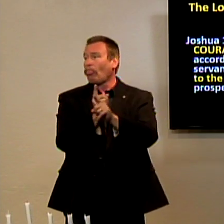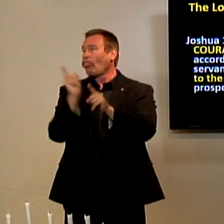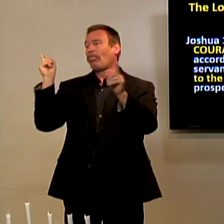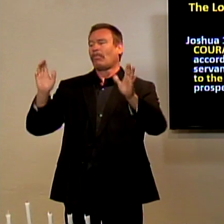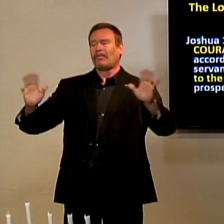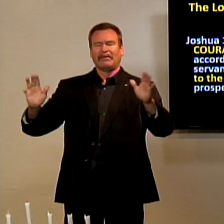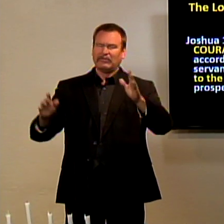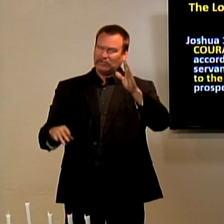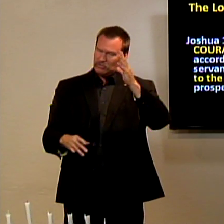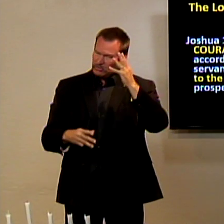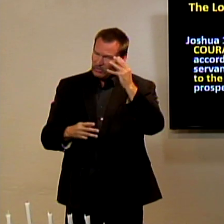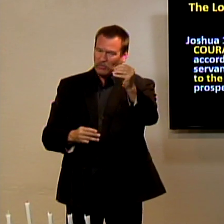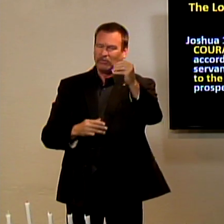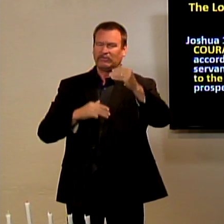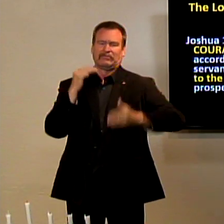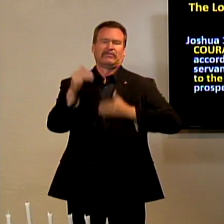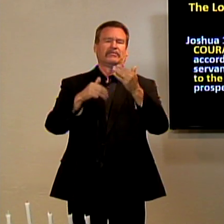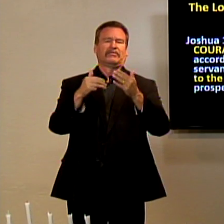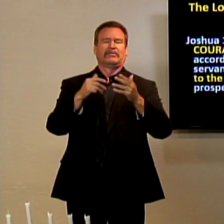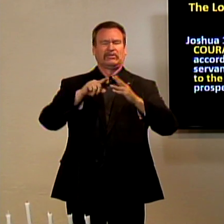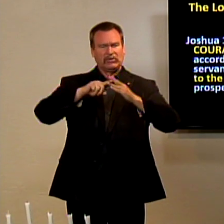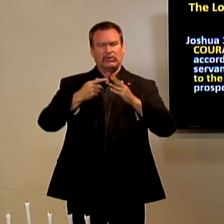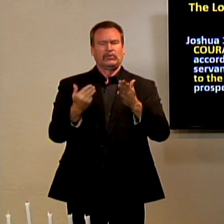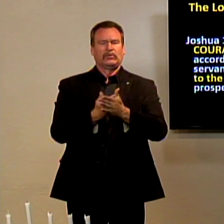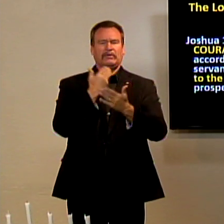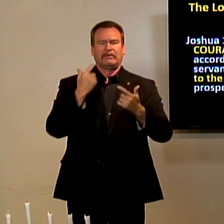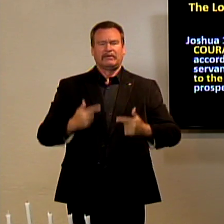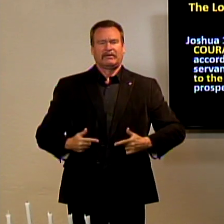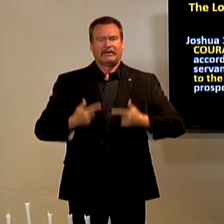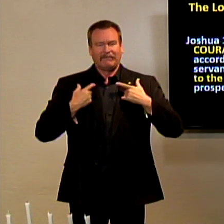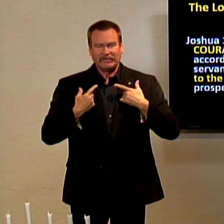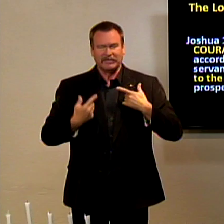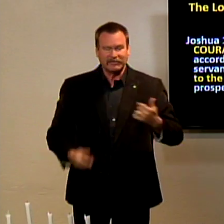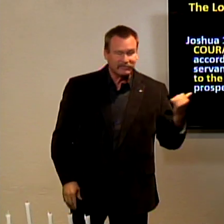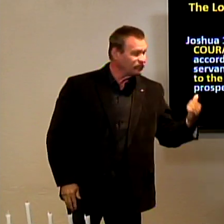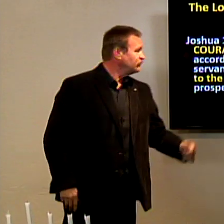back, we want Moses, we want an old leader. No, we're to continue on to do life.